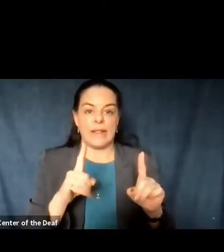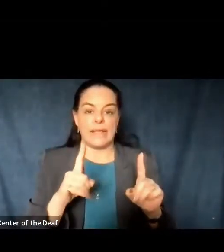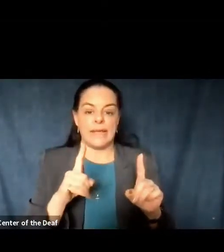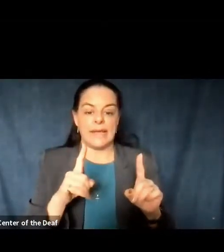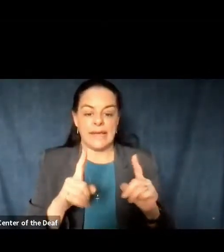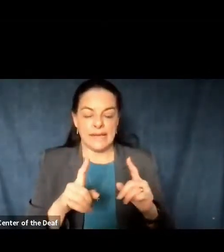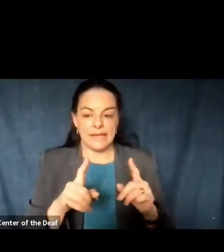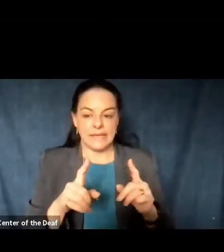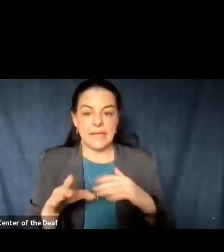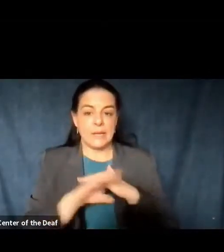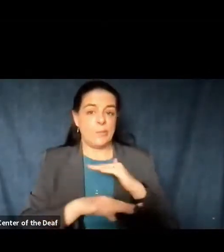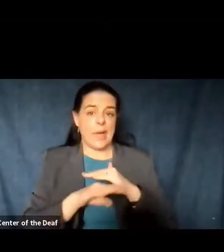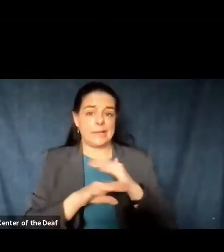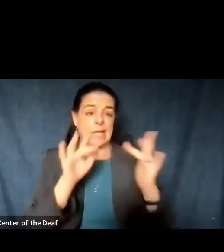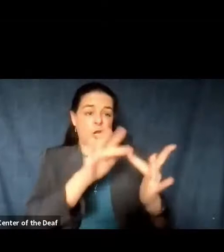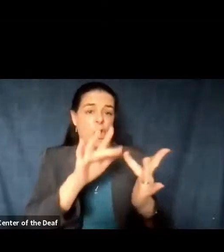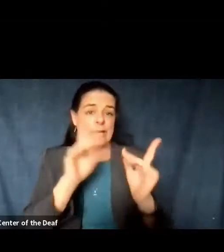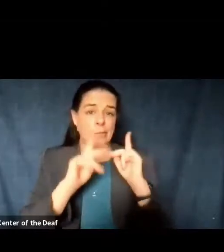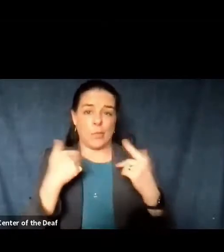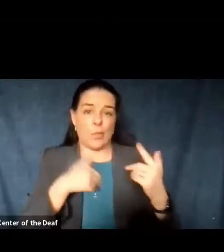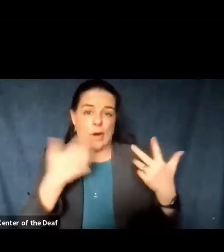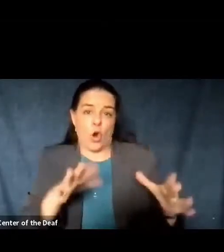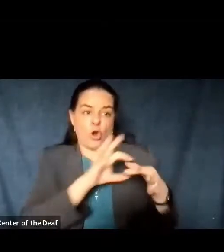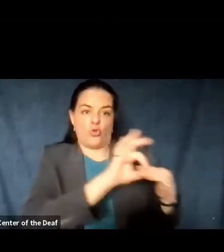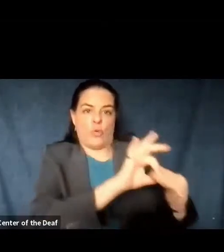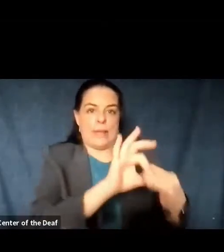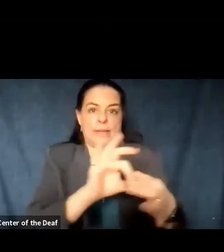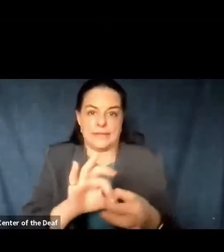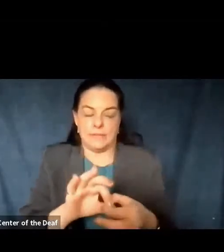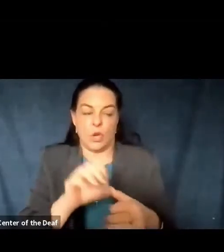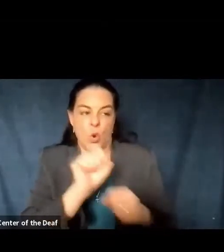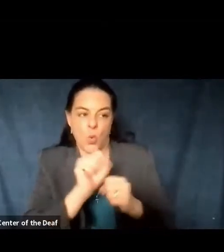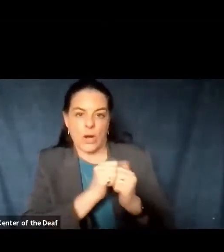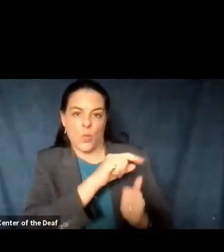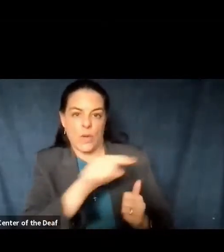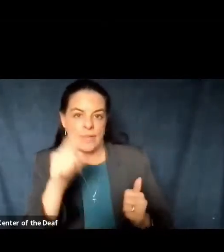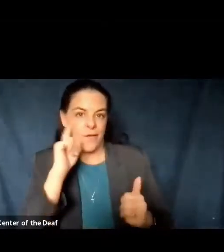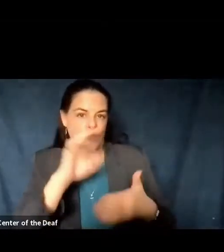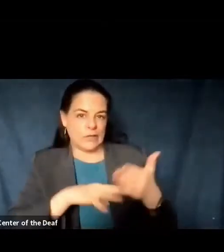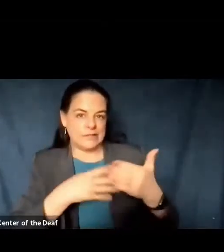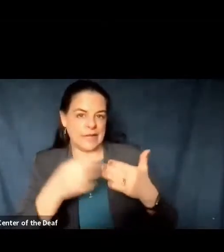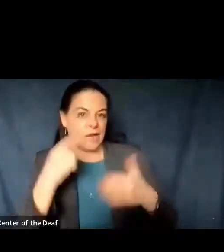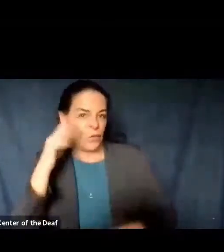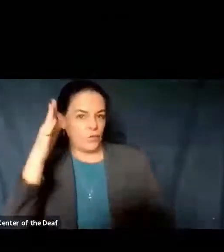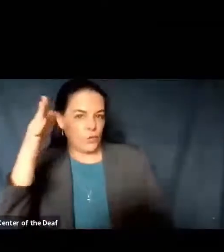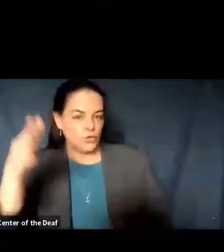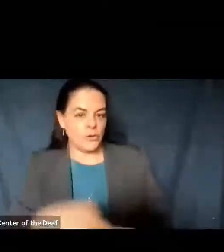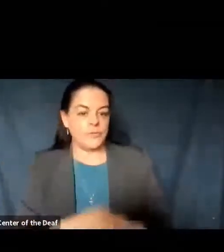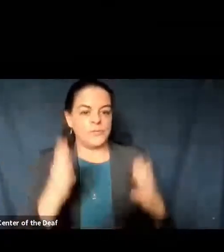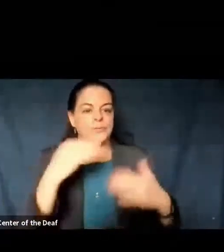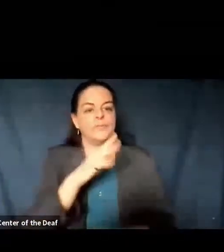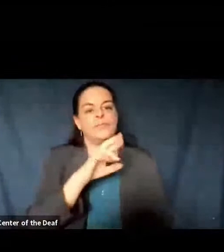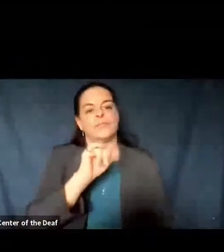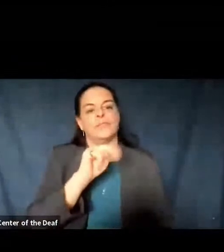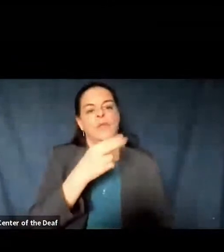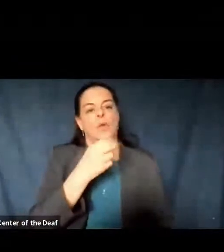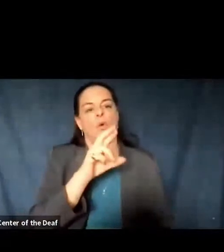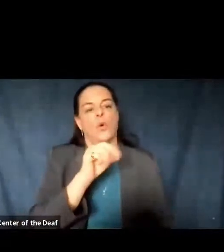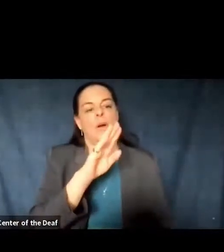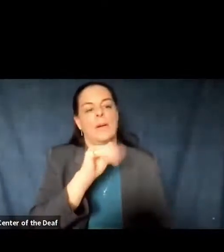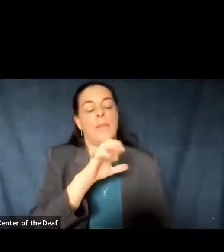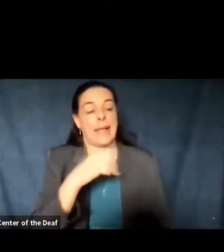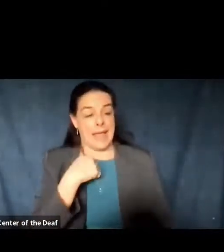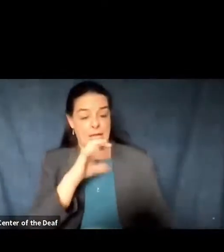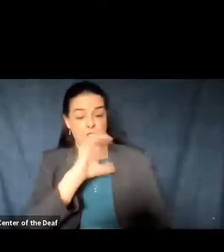we already have relationships with that we've been working with to get them scheduled in the future. From Brian Hornback, has the Christmas surge happened yet?